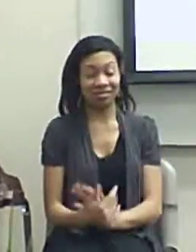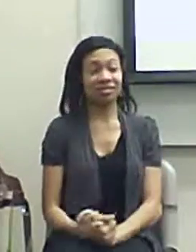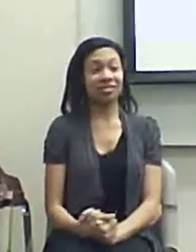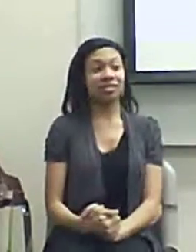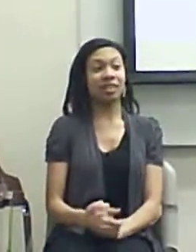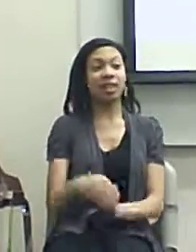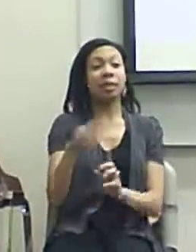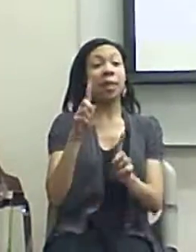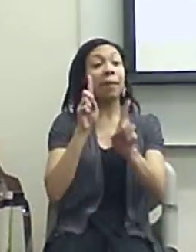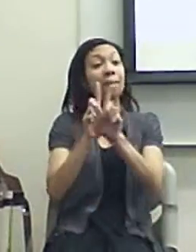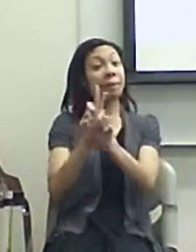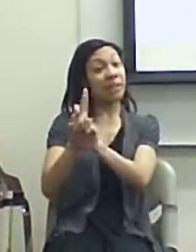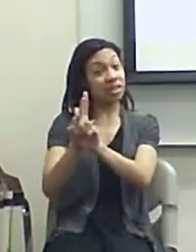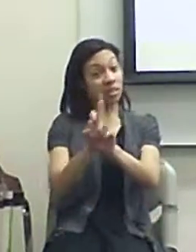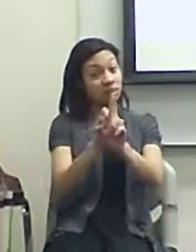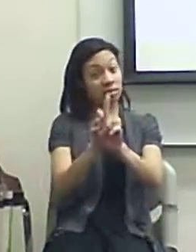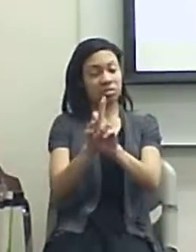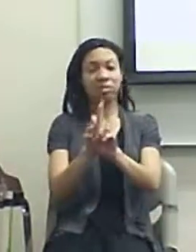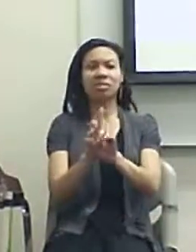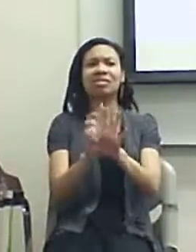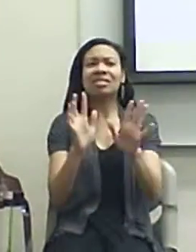Mentor. This can be a challenge, I'm not going to lie.